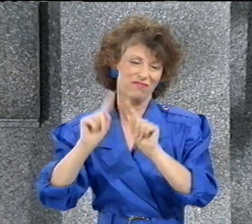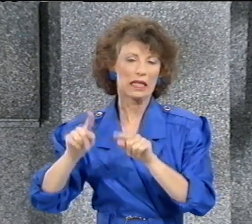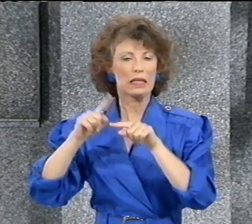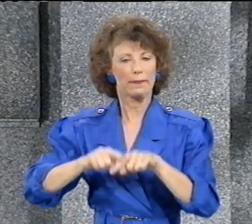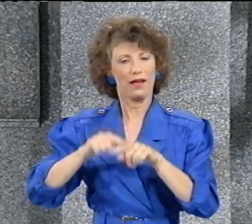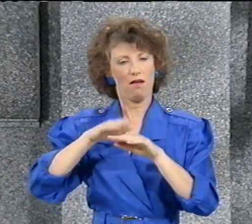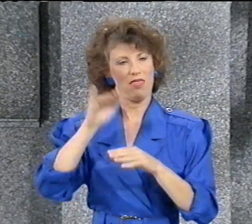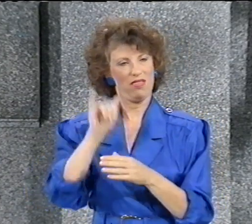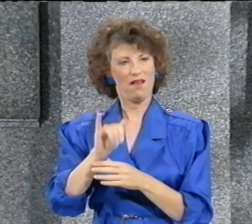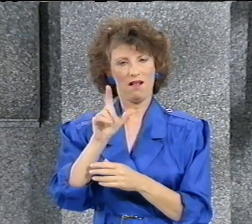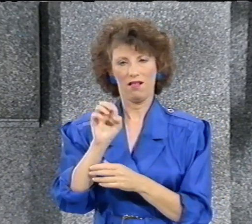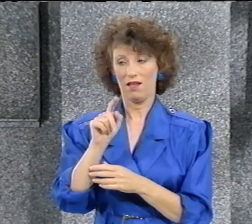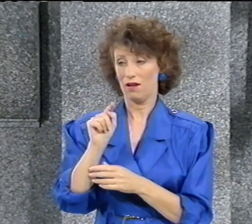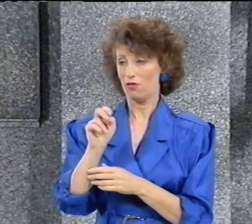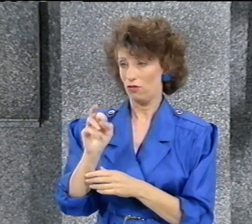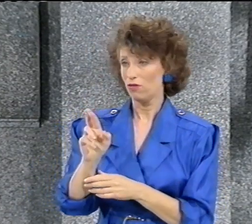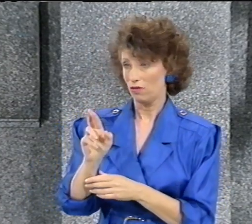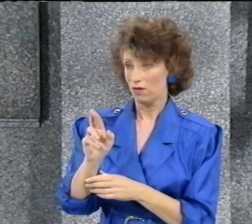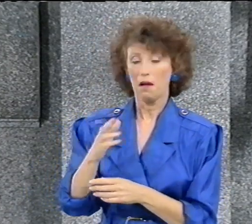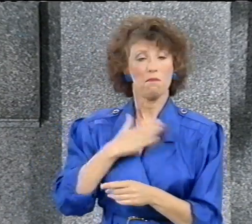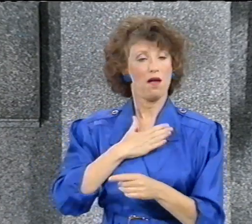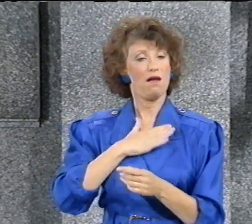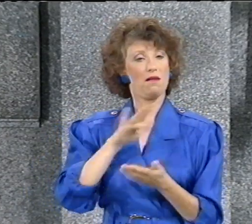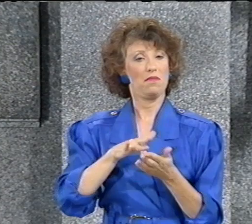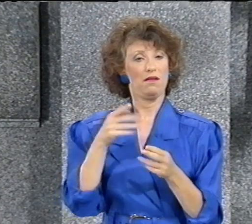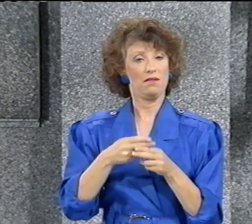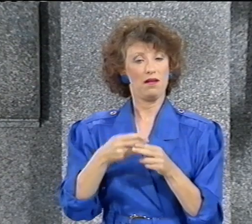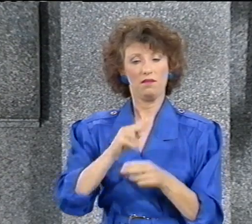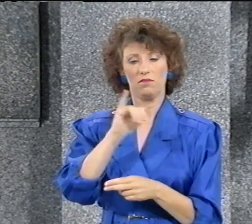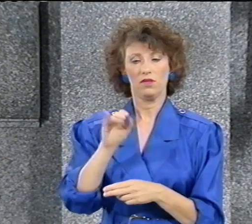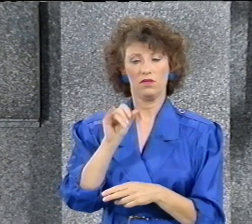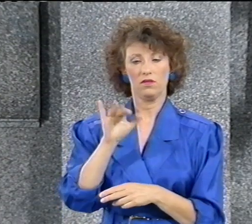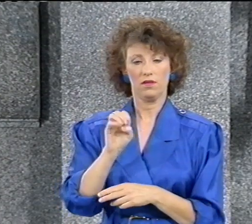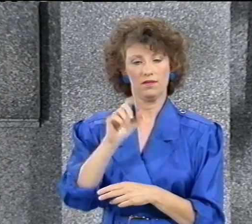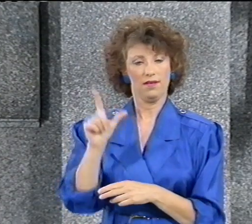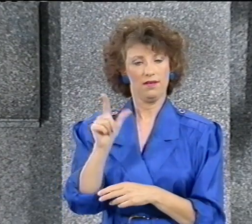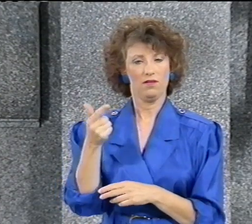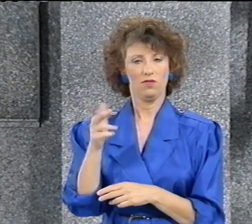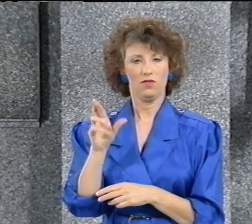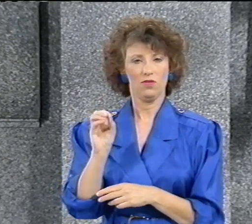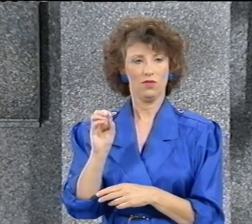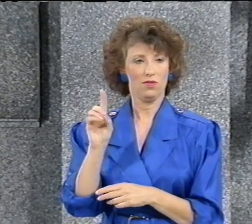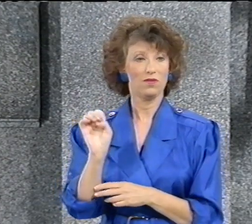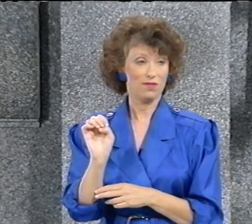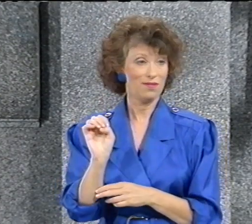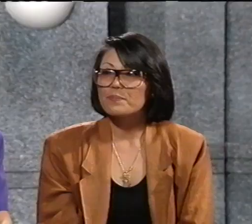little longer. There are variations. It depends on the letter. My middle initial looks like this.